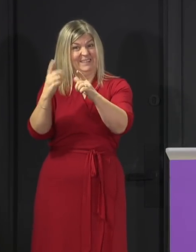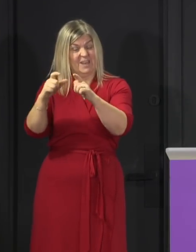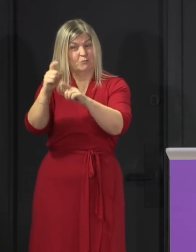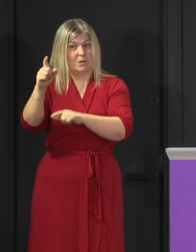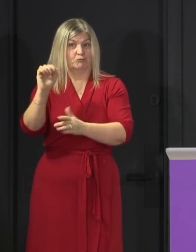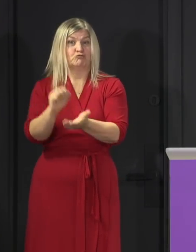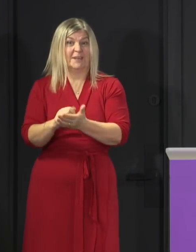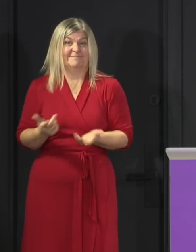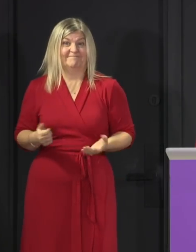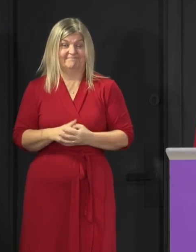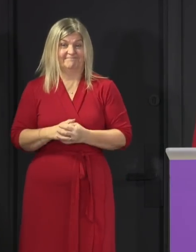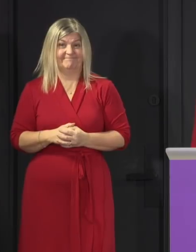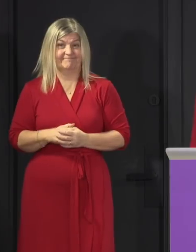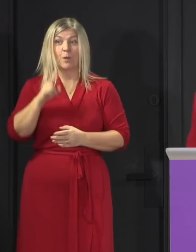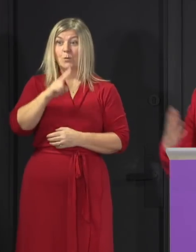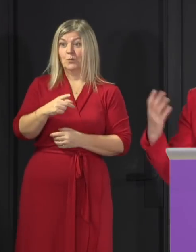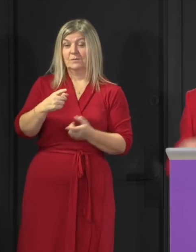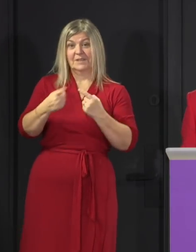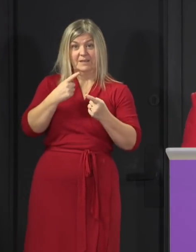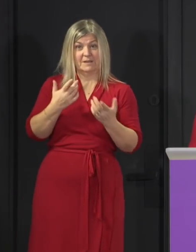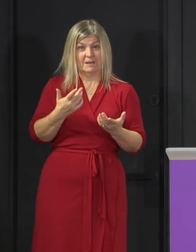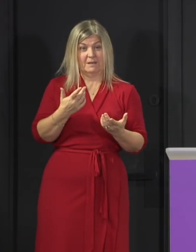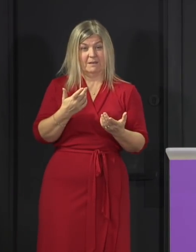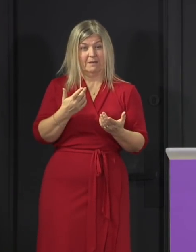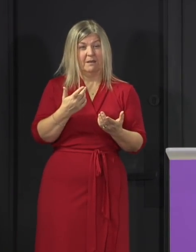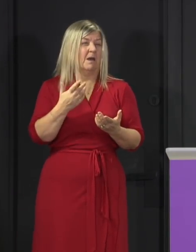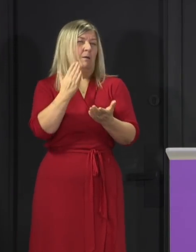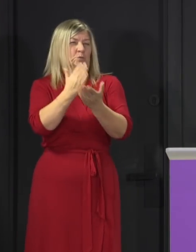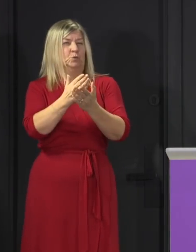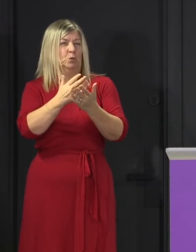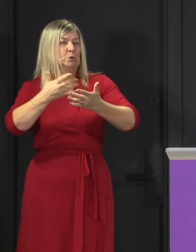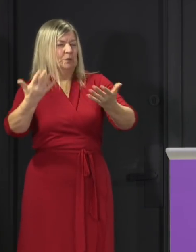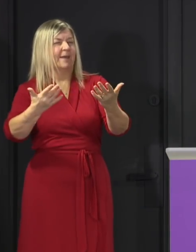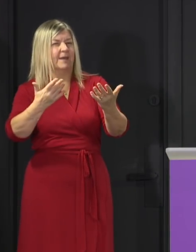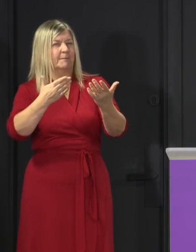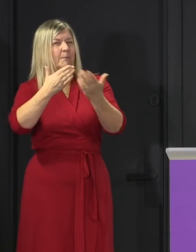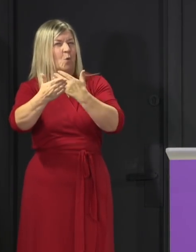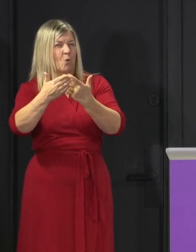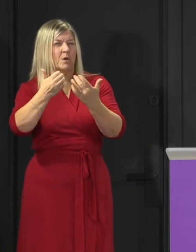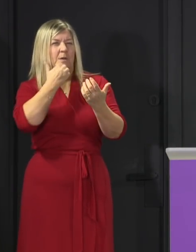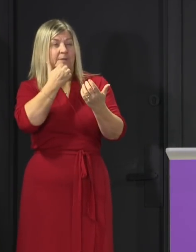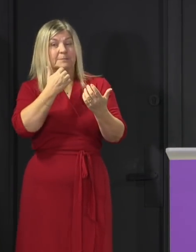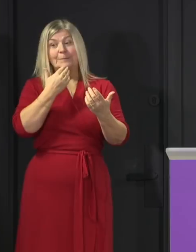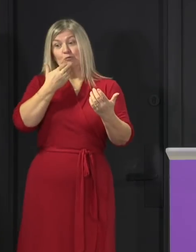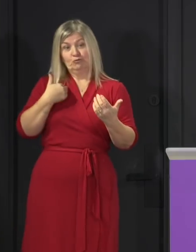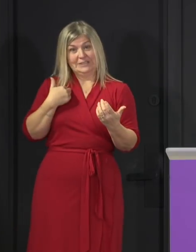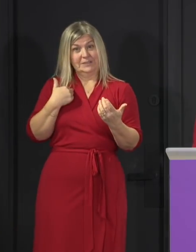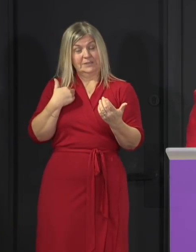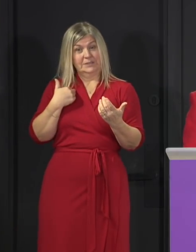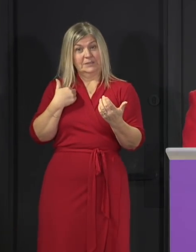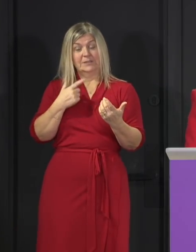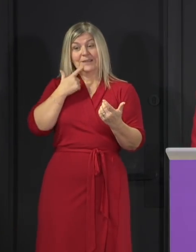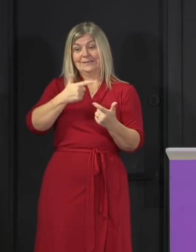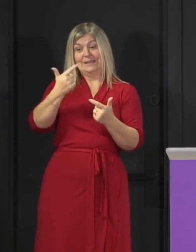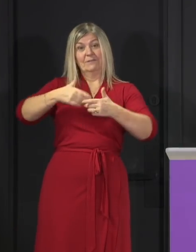If I look at the most recent data, and I'll see another iteration of this later today, but the most recent data says that in the